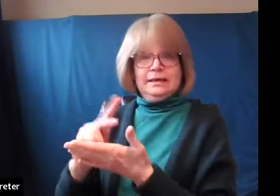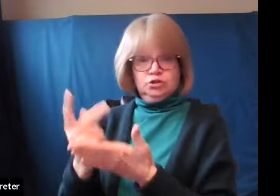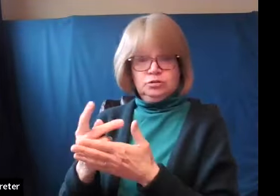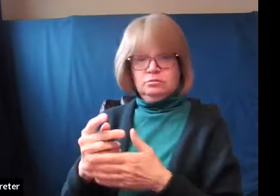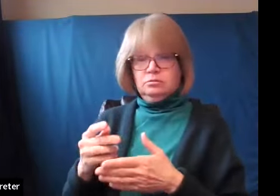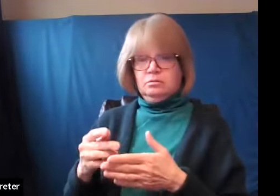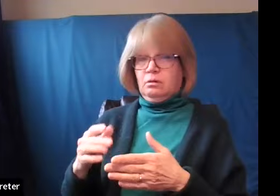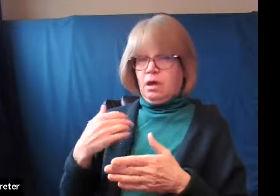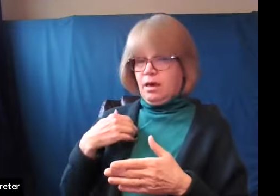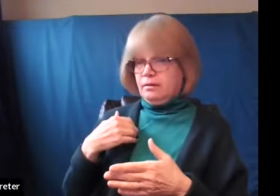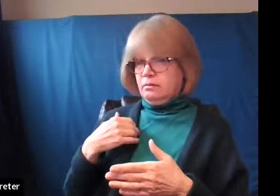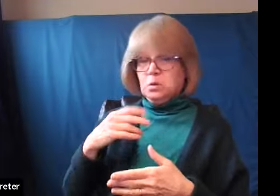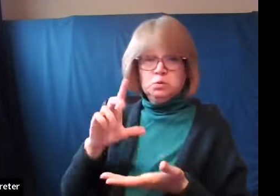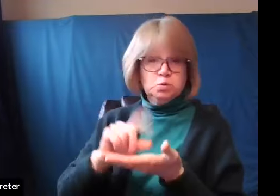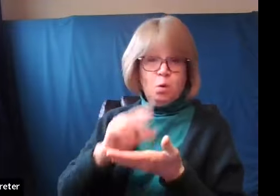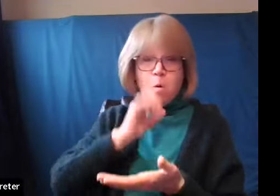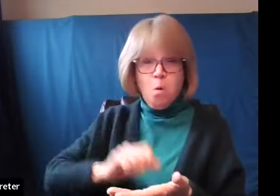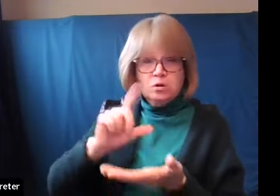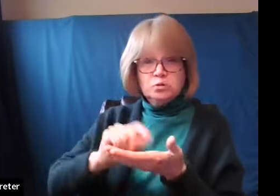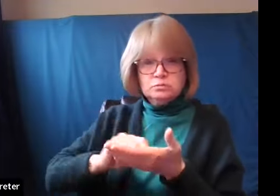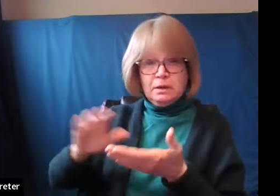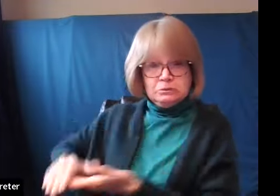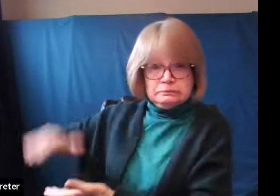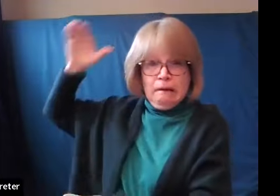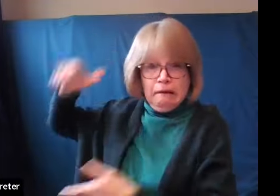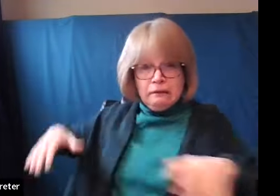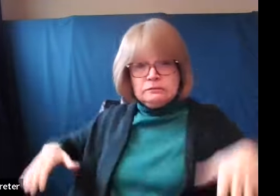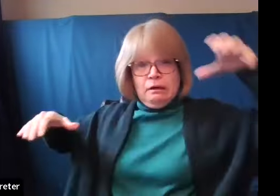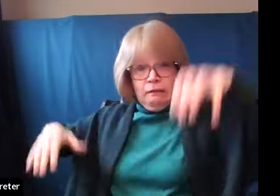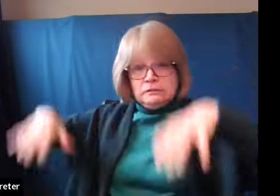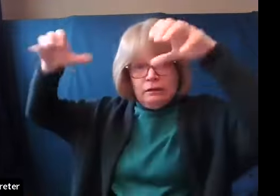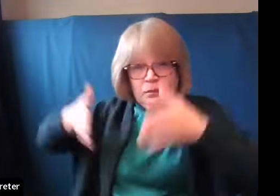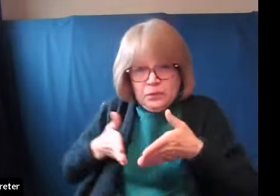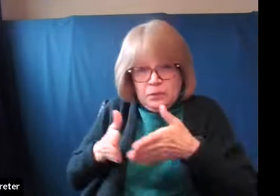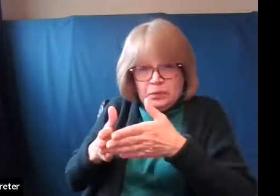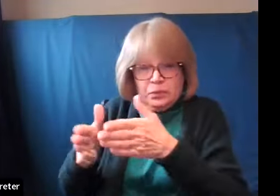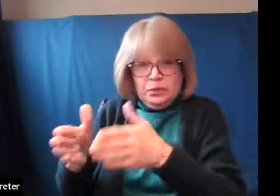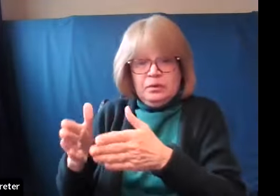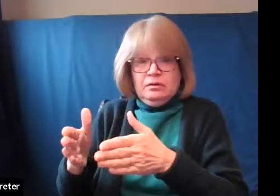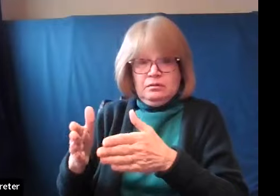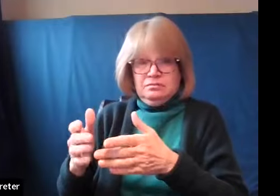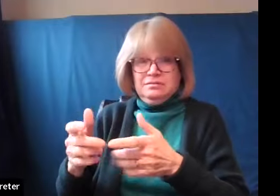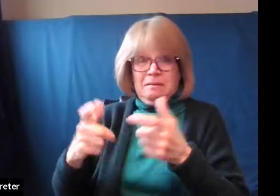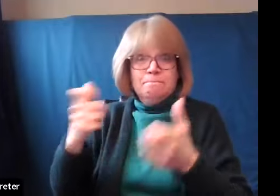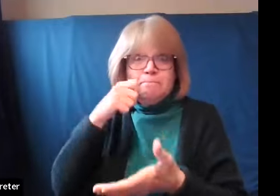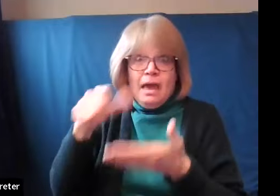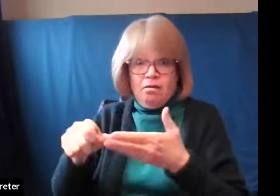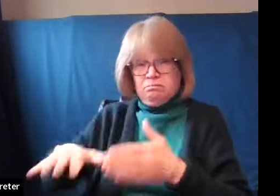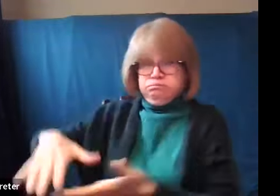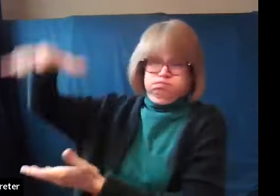way through stacks of yellowed newspapers and dog-eared magazines, as well as an exceptionally huge mound of